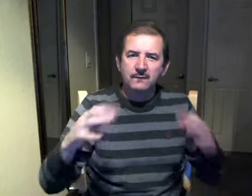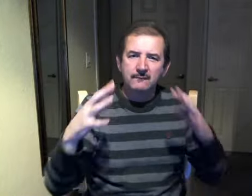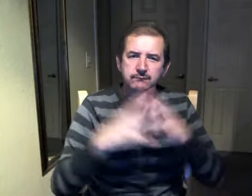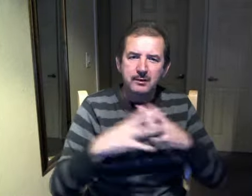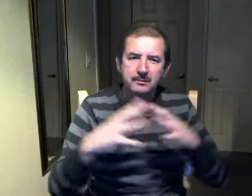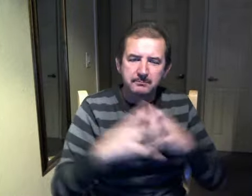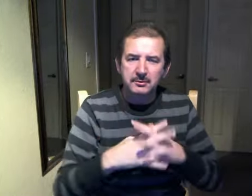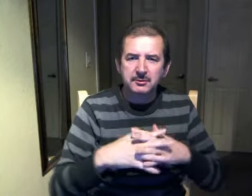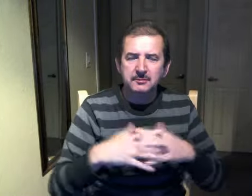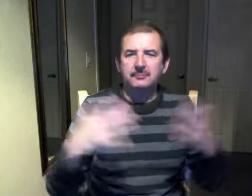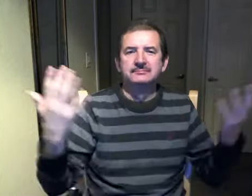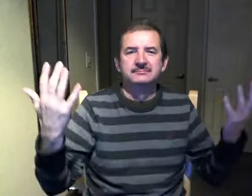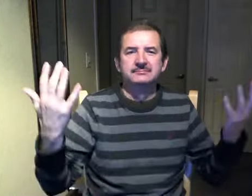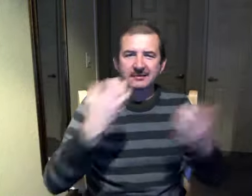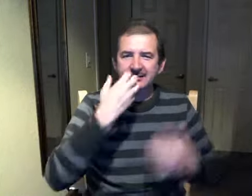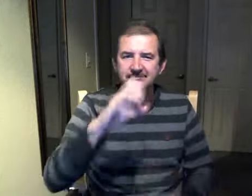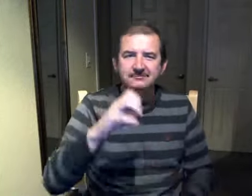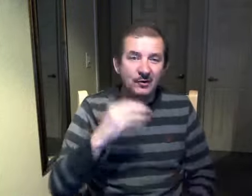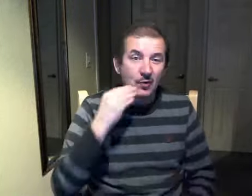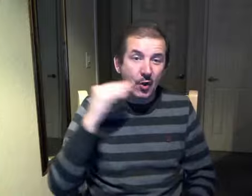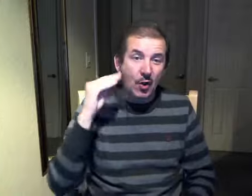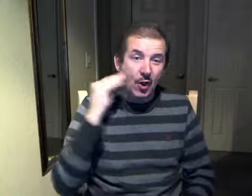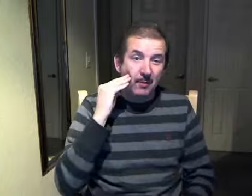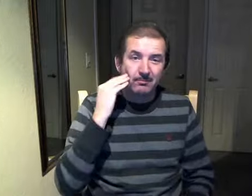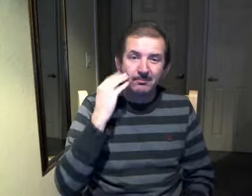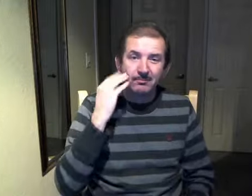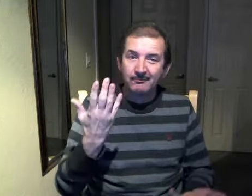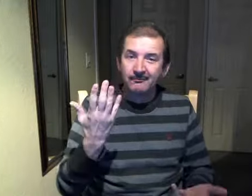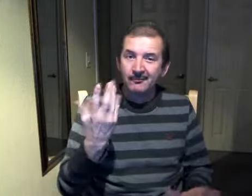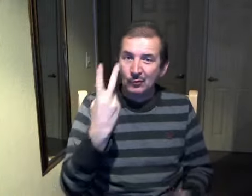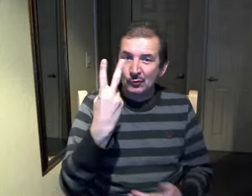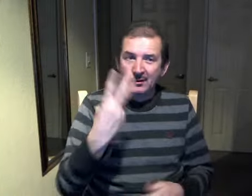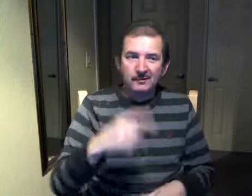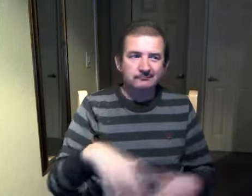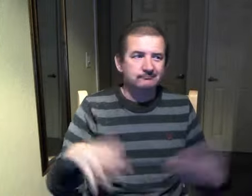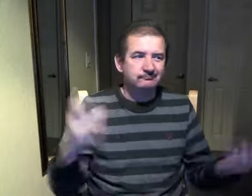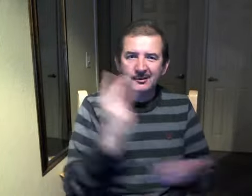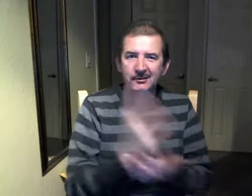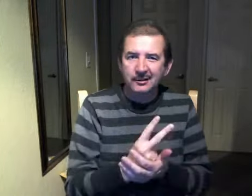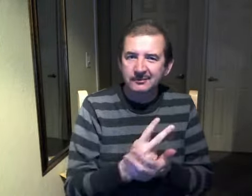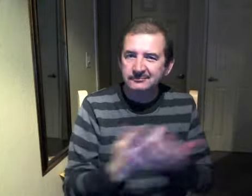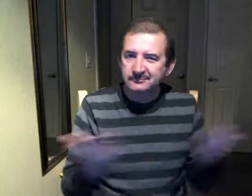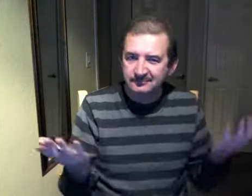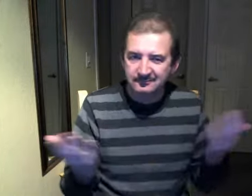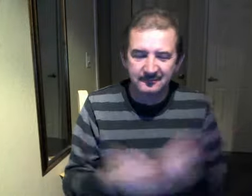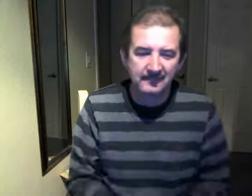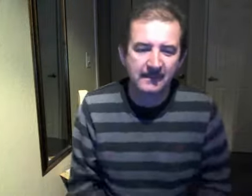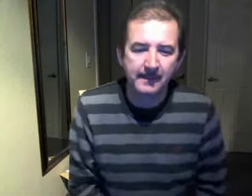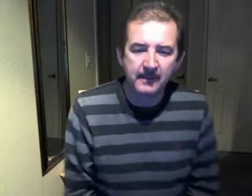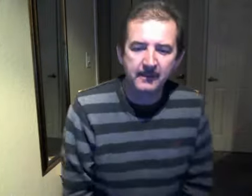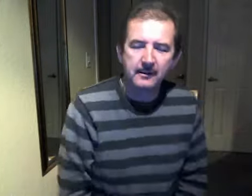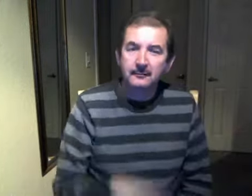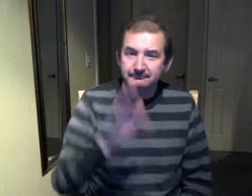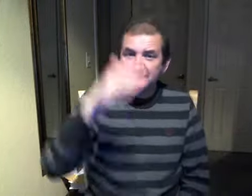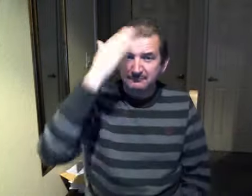be able to hear what I'm saying to myself. It's a piece of the sheer pushing of the program of weight stabilization, taking the